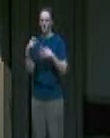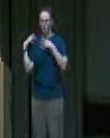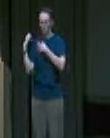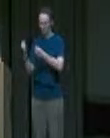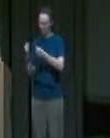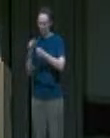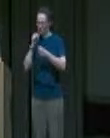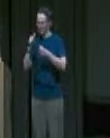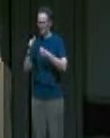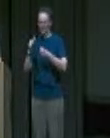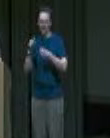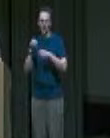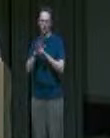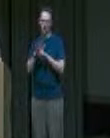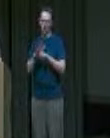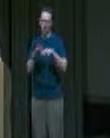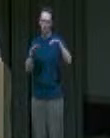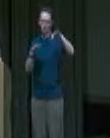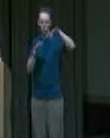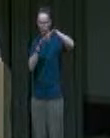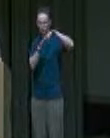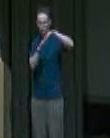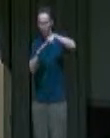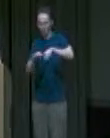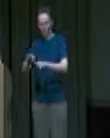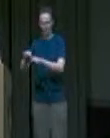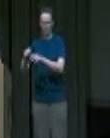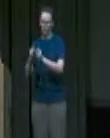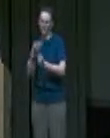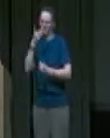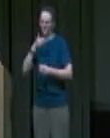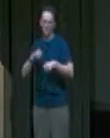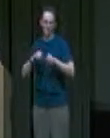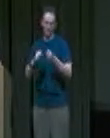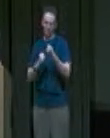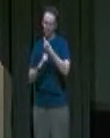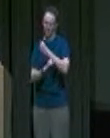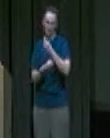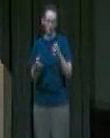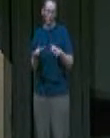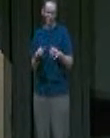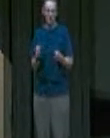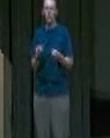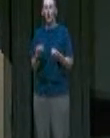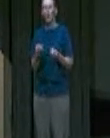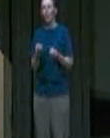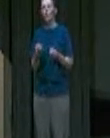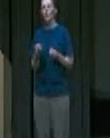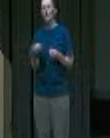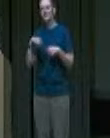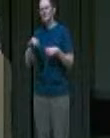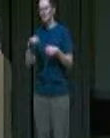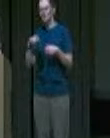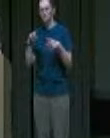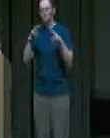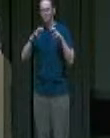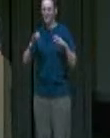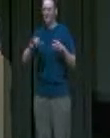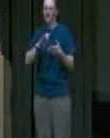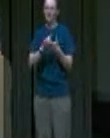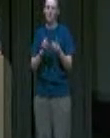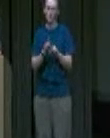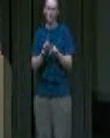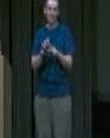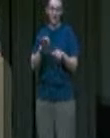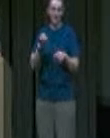stable and that we're not going to cause erosion by Front Street Bridge. So we're looking at this as part of our design as well, whether we need